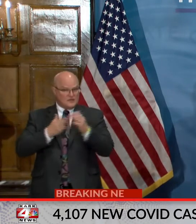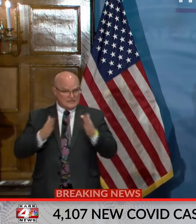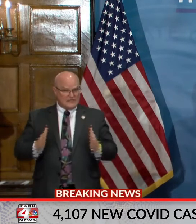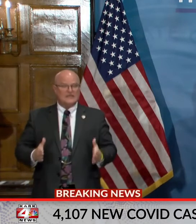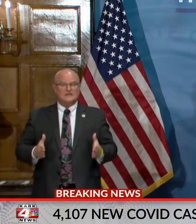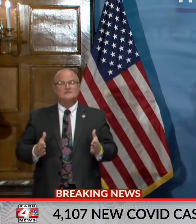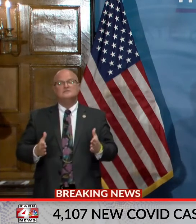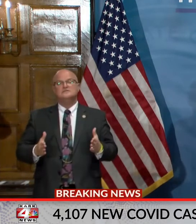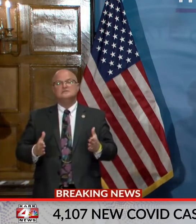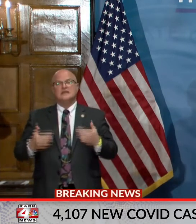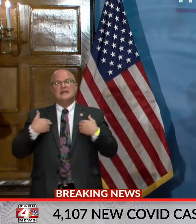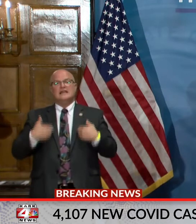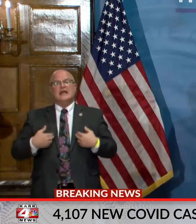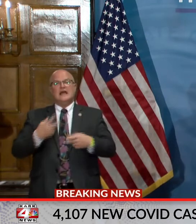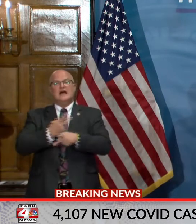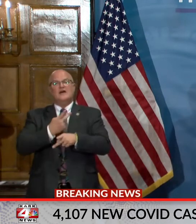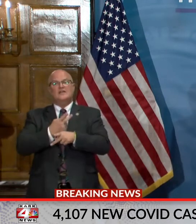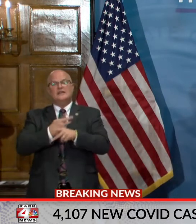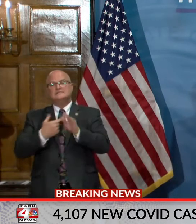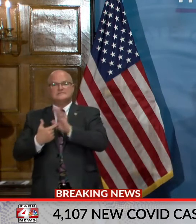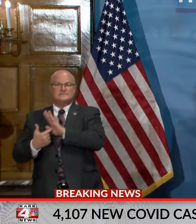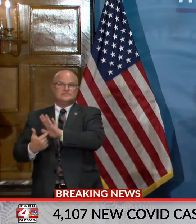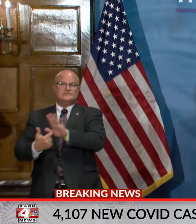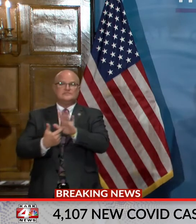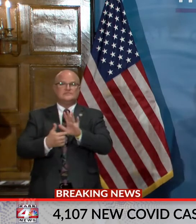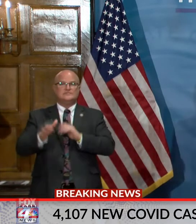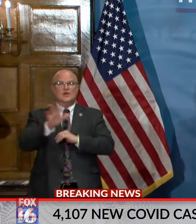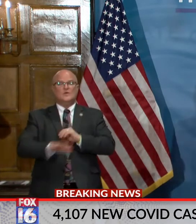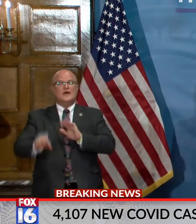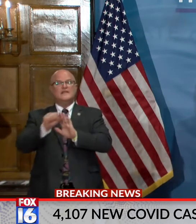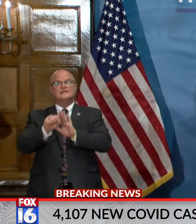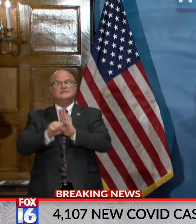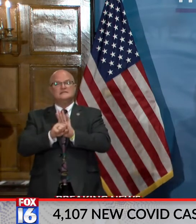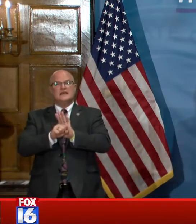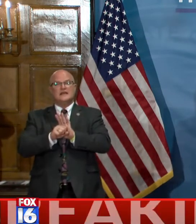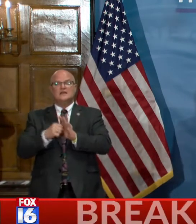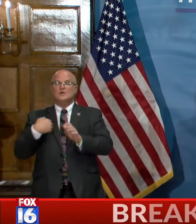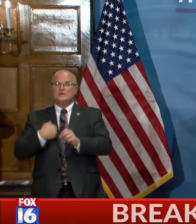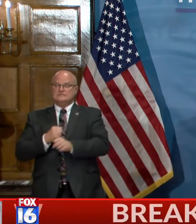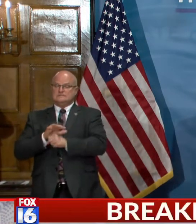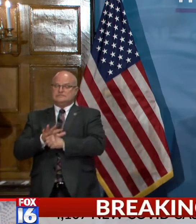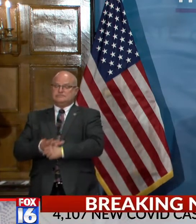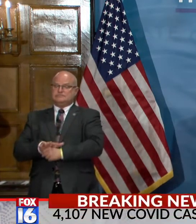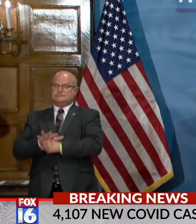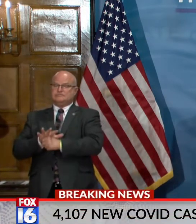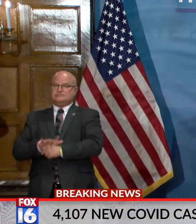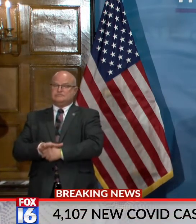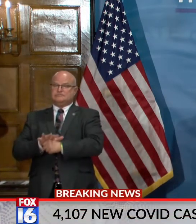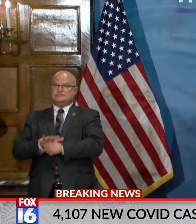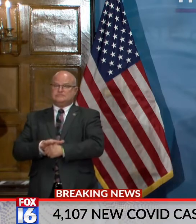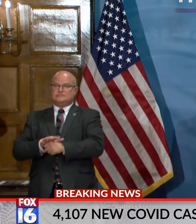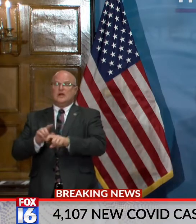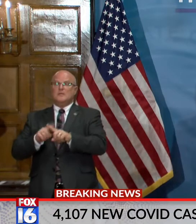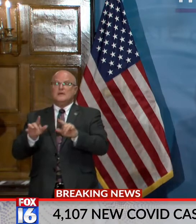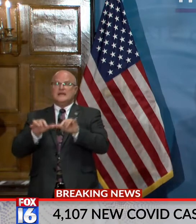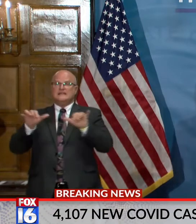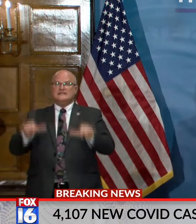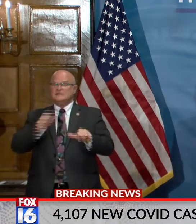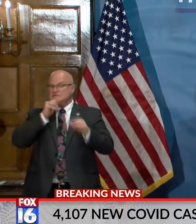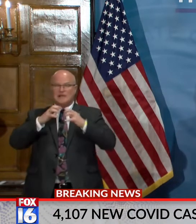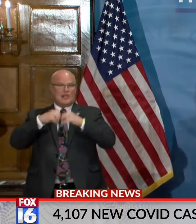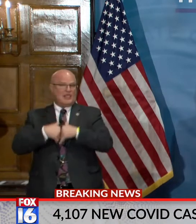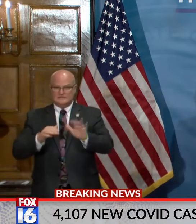in healthcare administration across the state, we are stressed. We are strained, but the system is not breaking